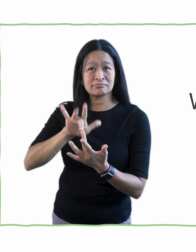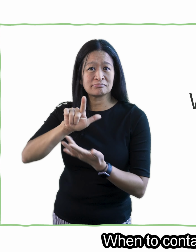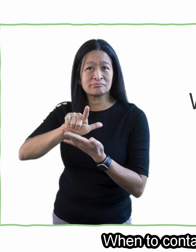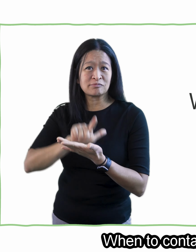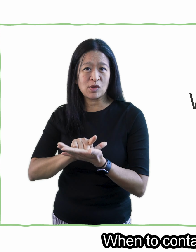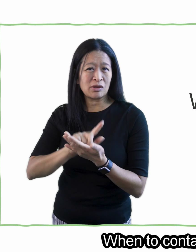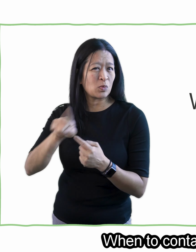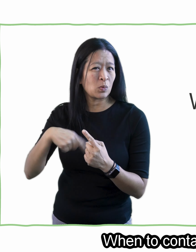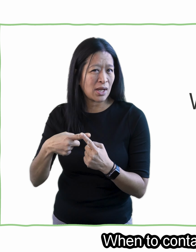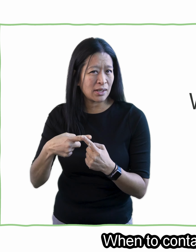When to contact a lawyer.